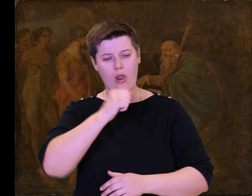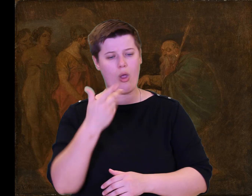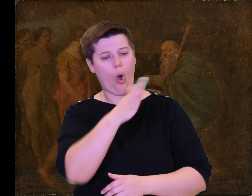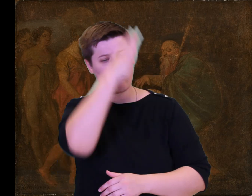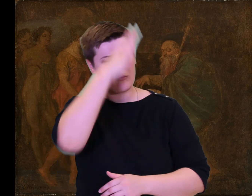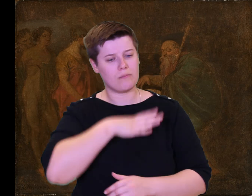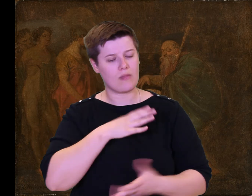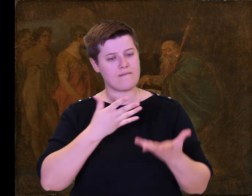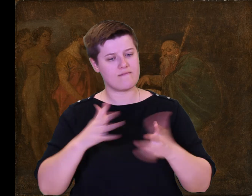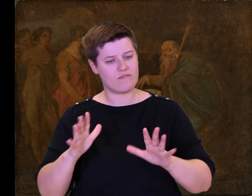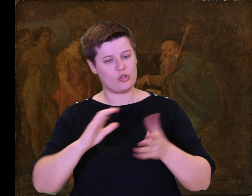men.